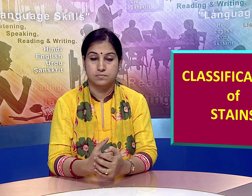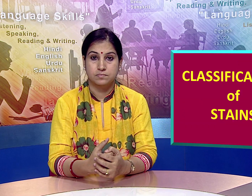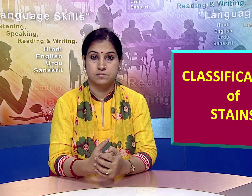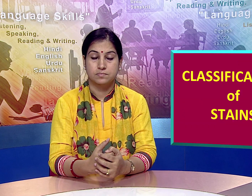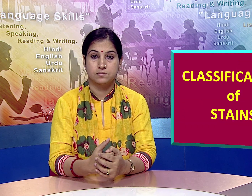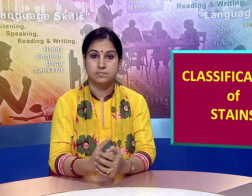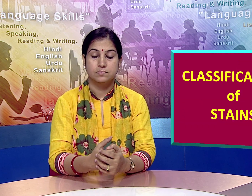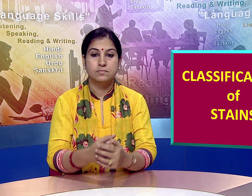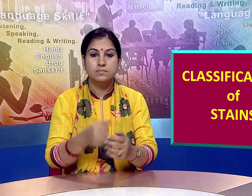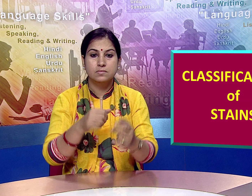classification of stain.